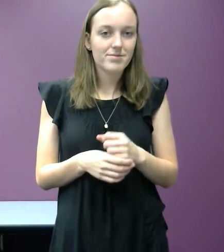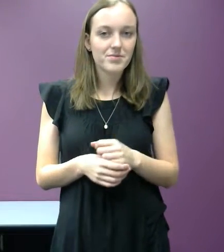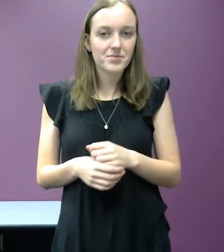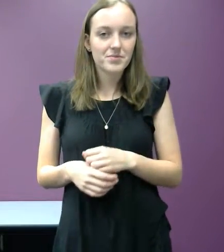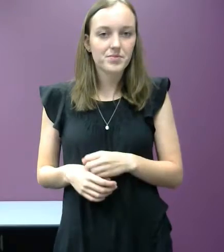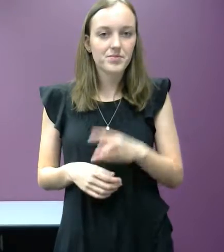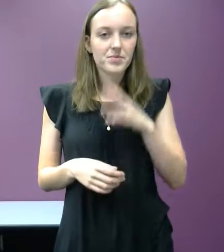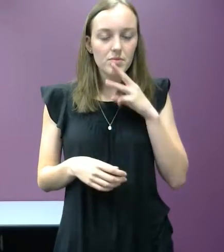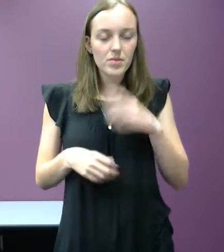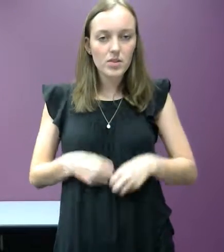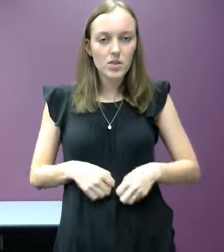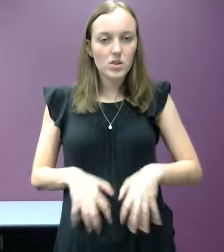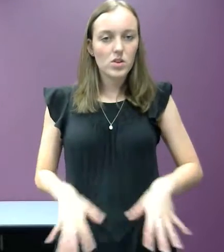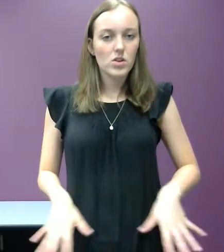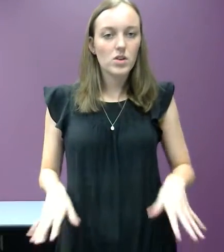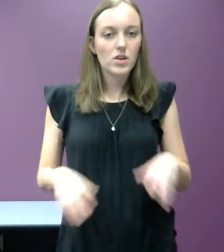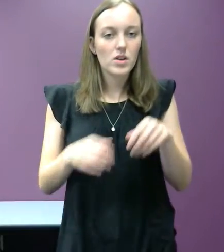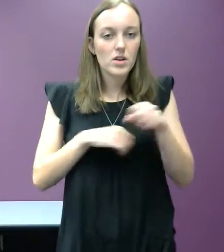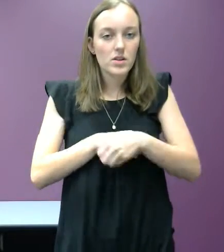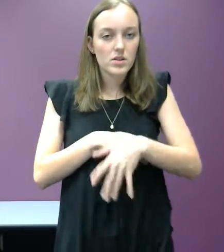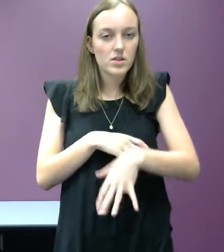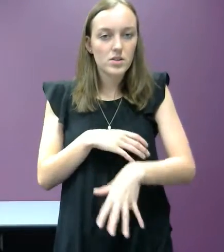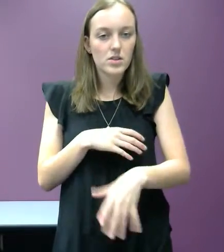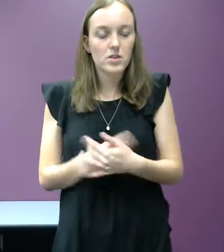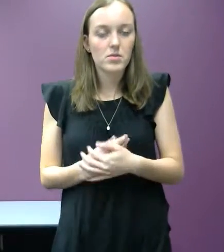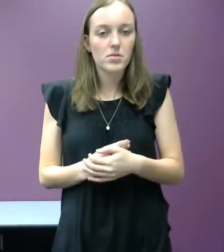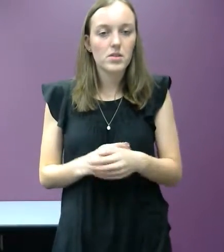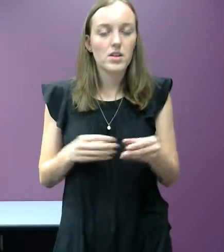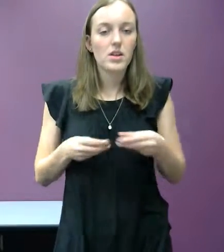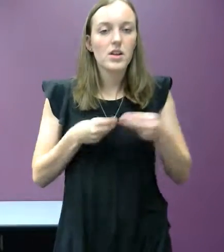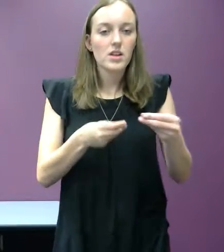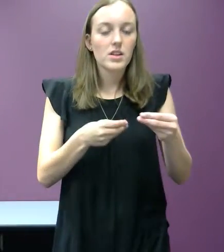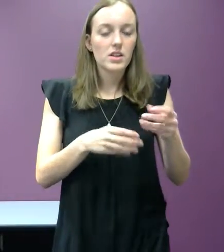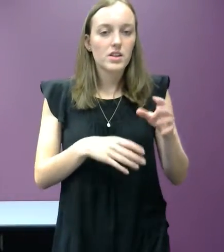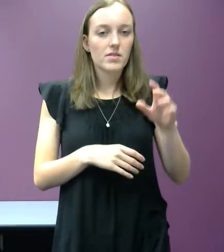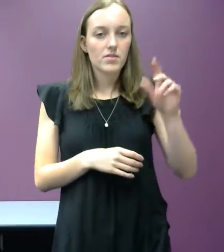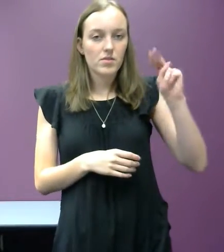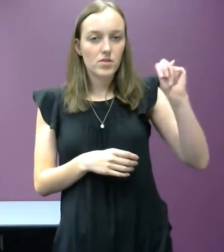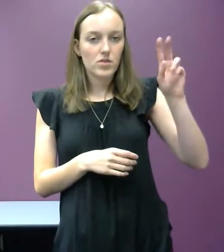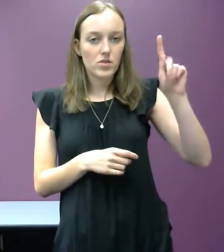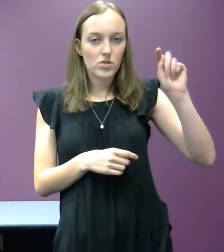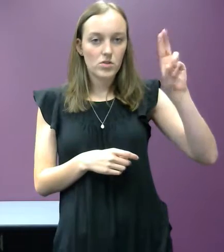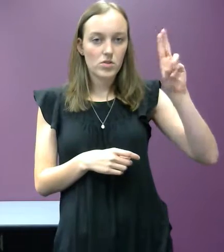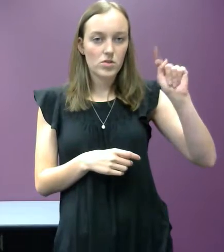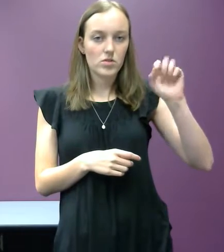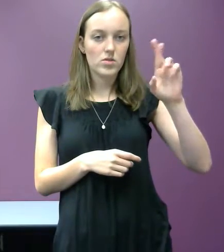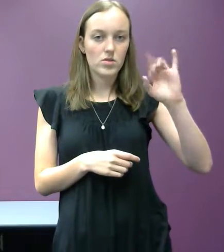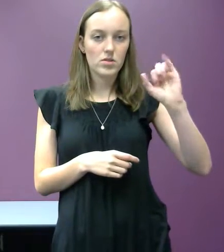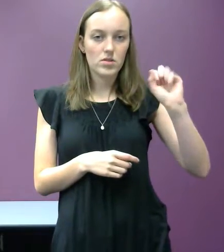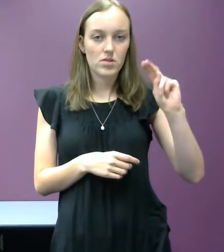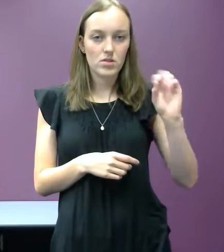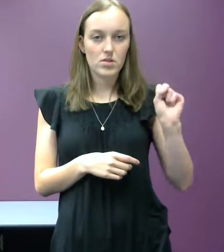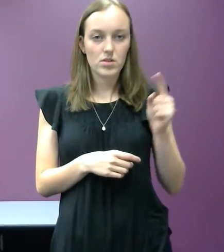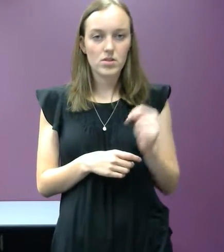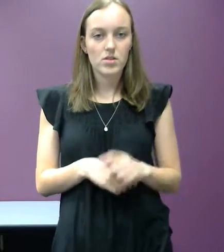and go out into the bloodstream that delivers all those nutrients to our bodies. And that's why you can stay awake and be so